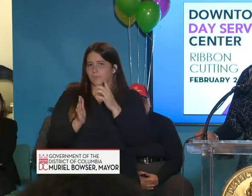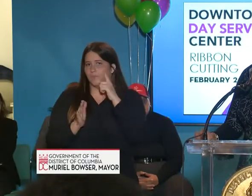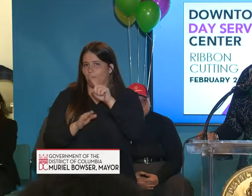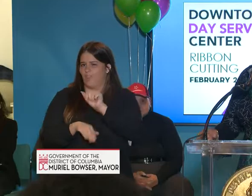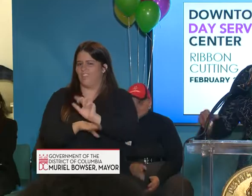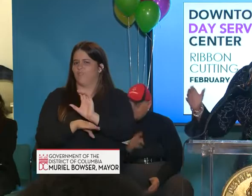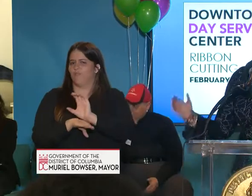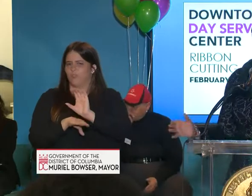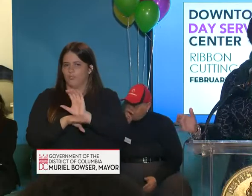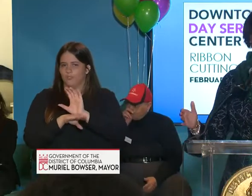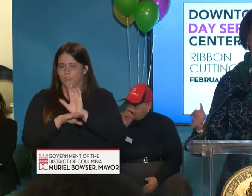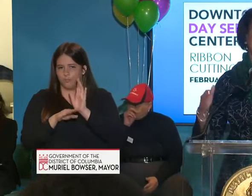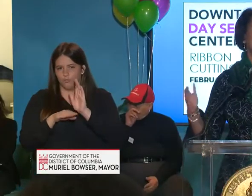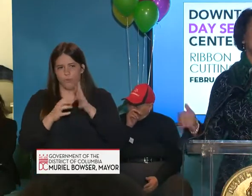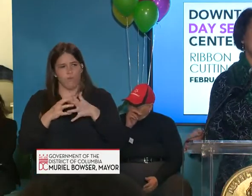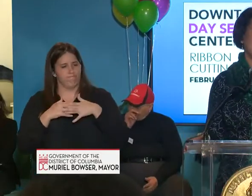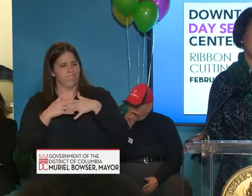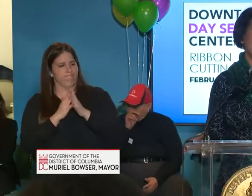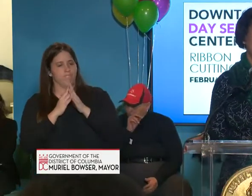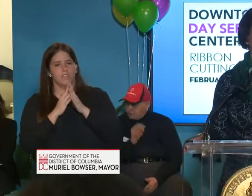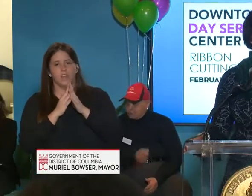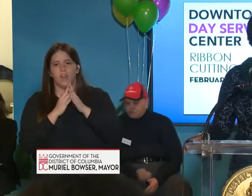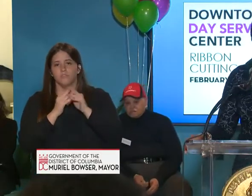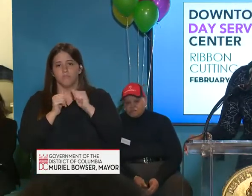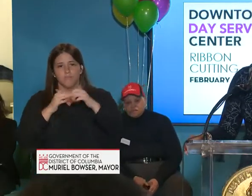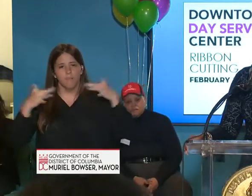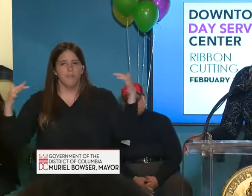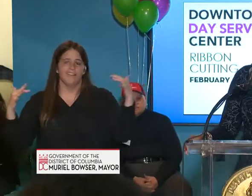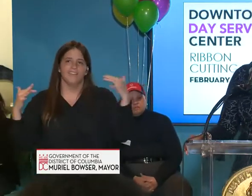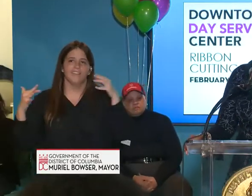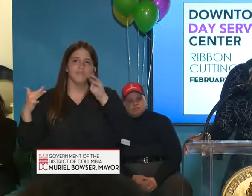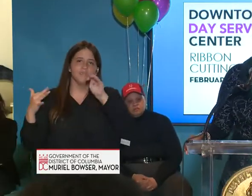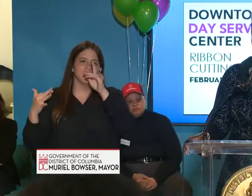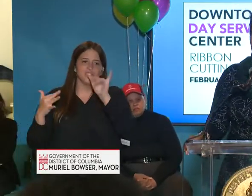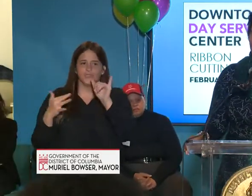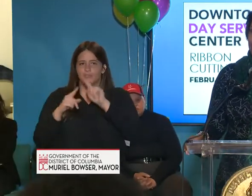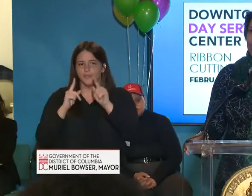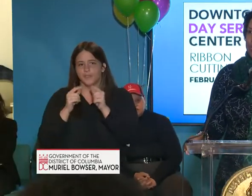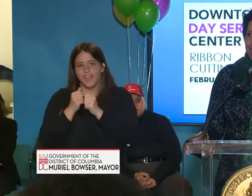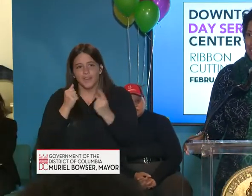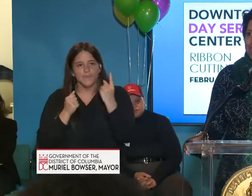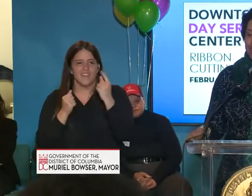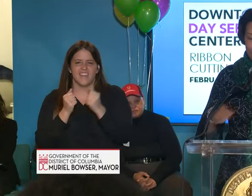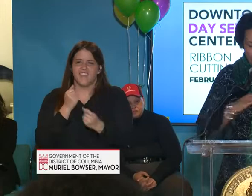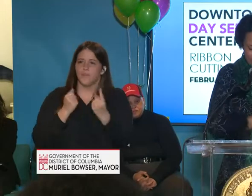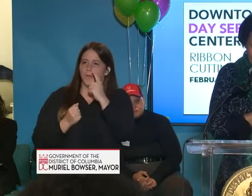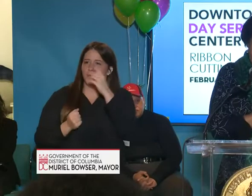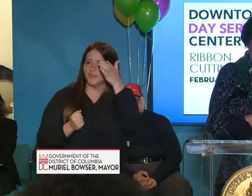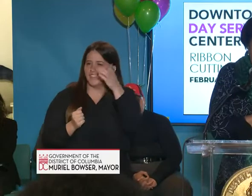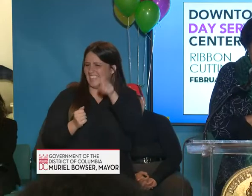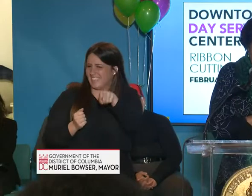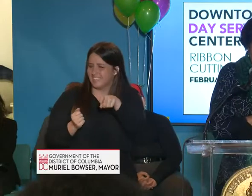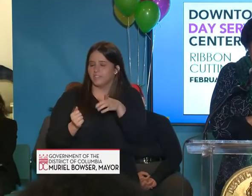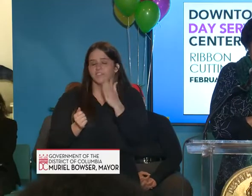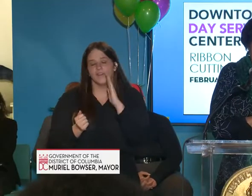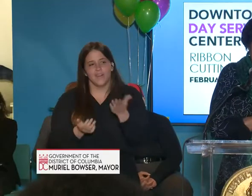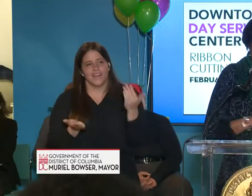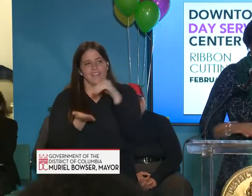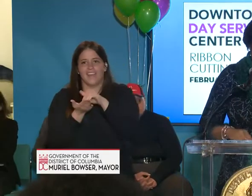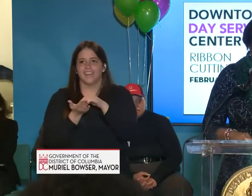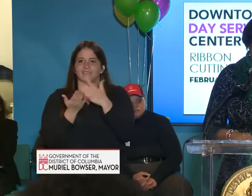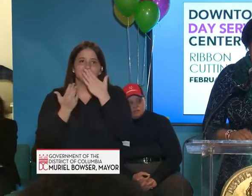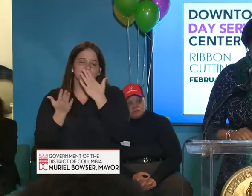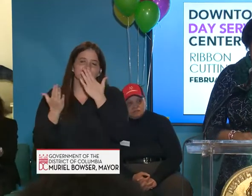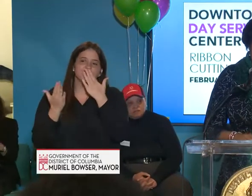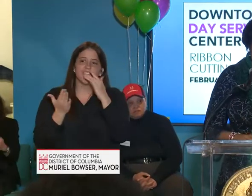to step up and expand its ministry to any and everybody who needs it. So once again, give it up for